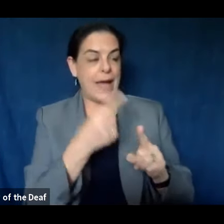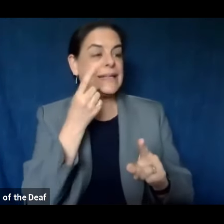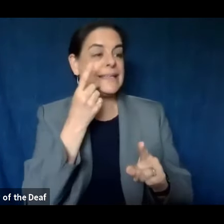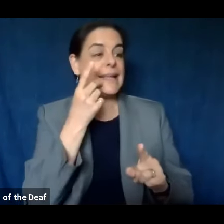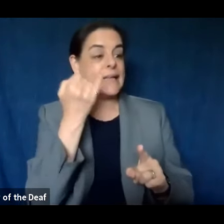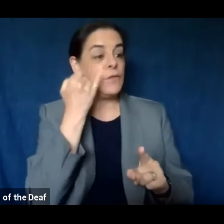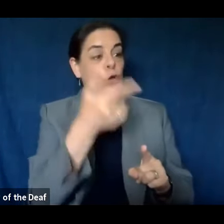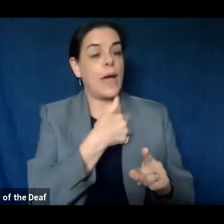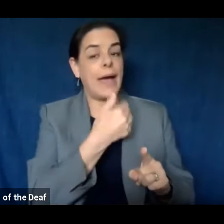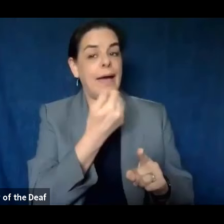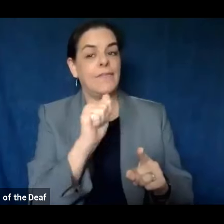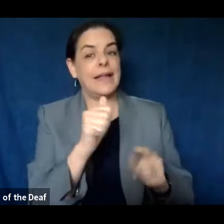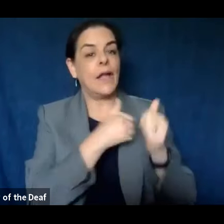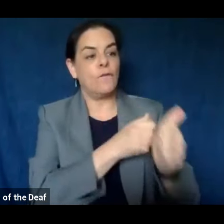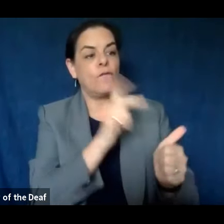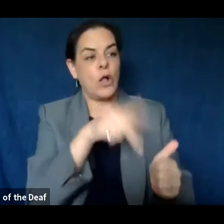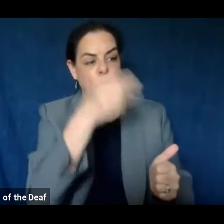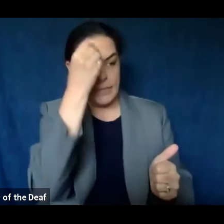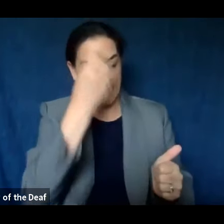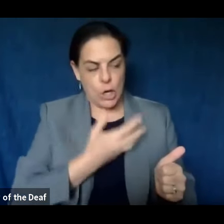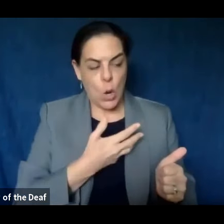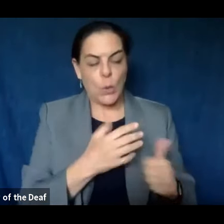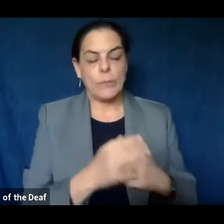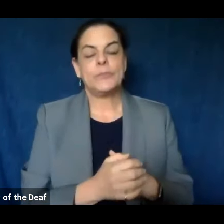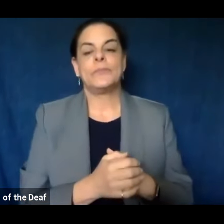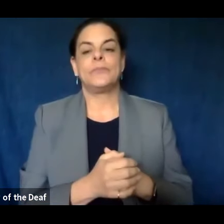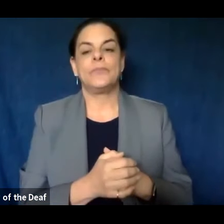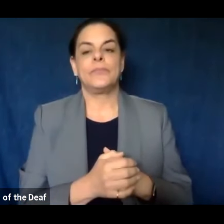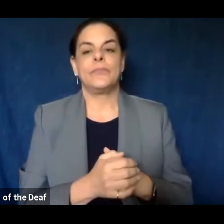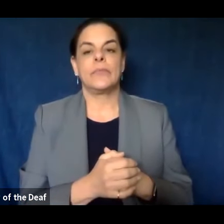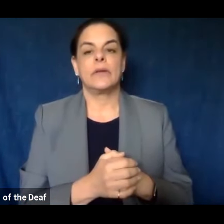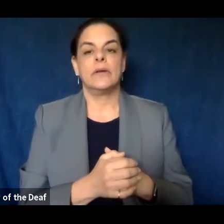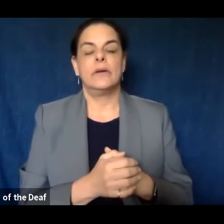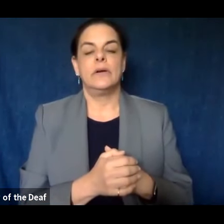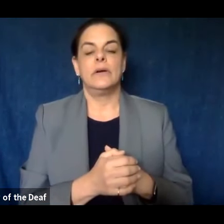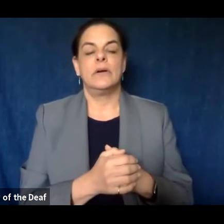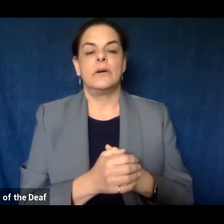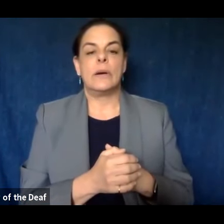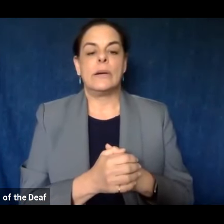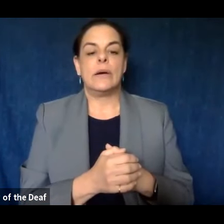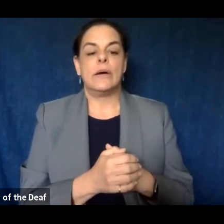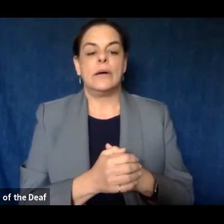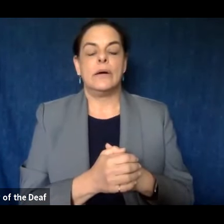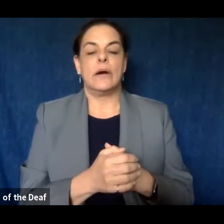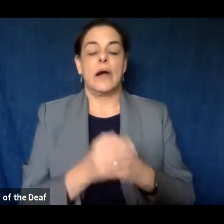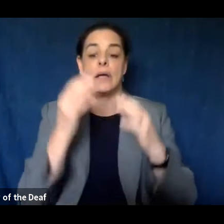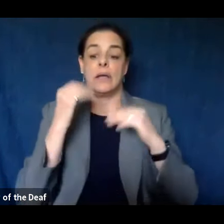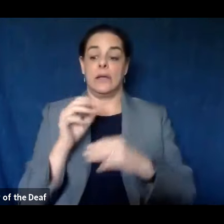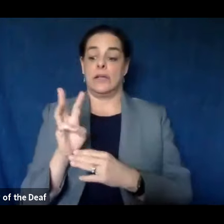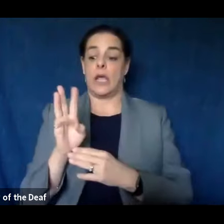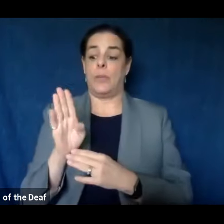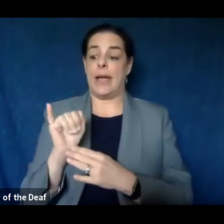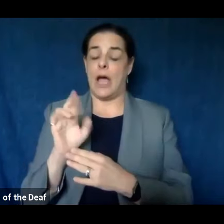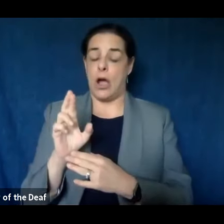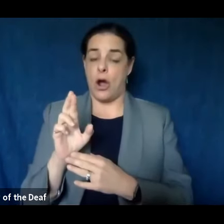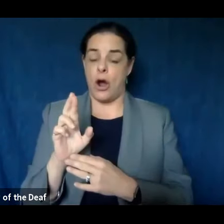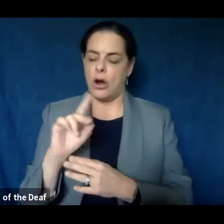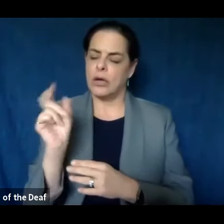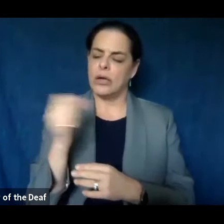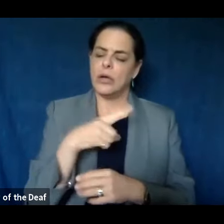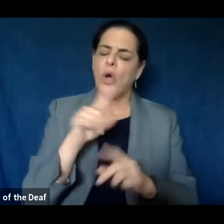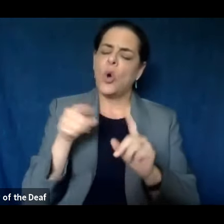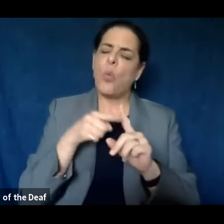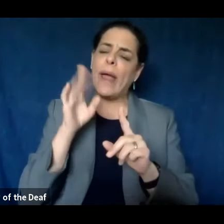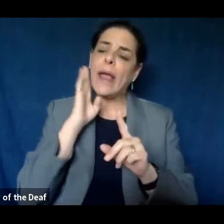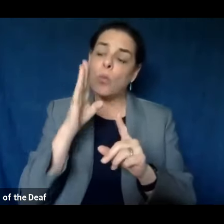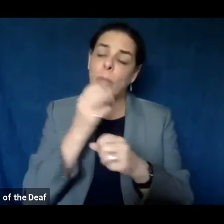So if you had any follow-ups, I believe she answered your question there, but go ahead and submit it if you do. From WBIR, when will it be